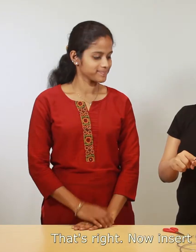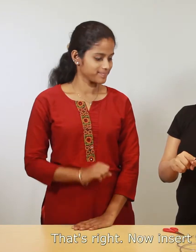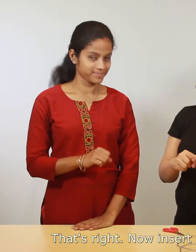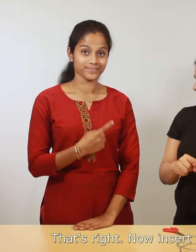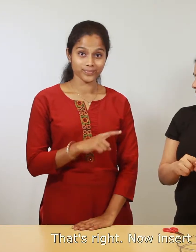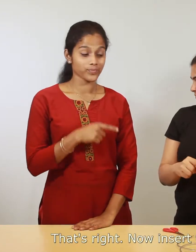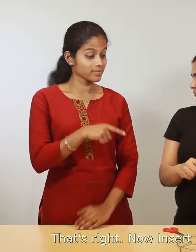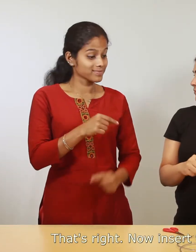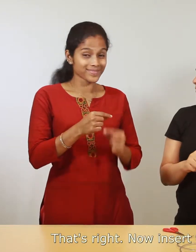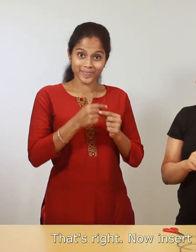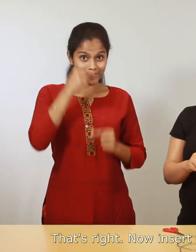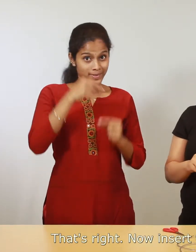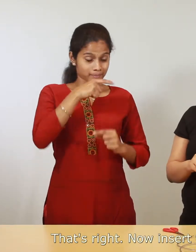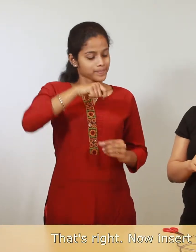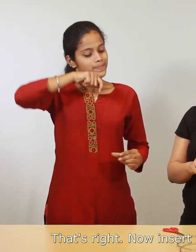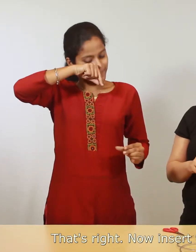That's right. Now insert the straw.